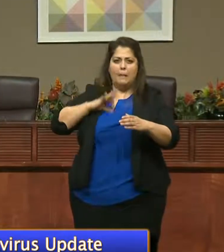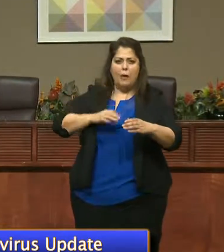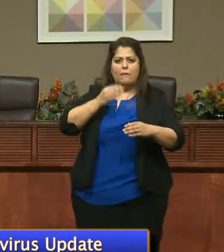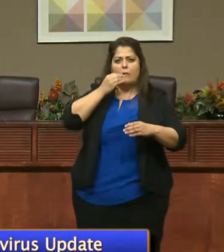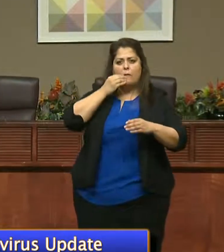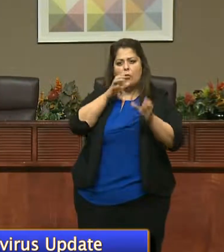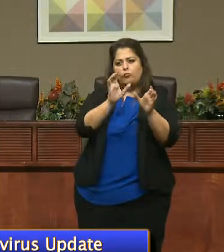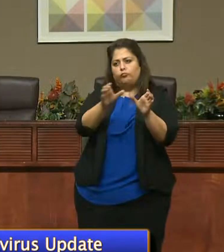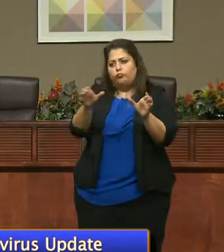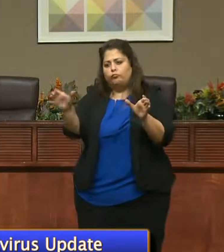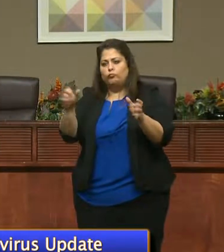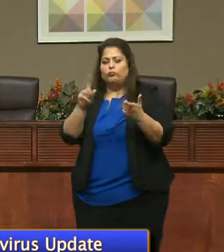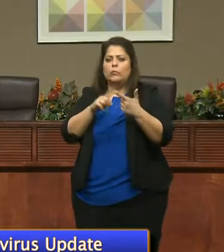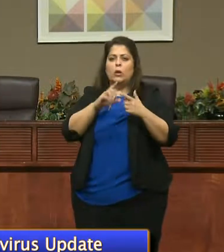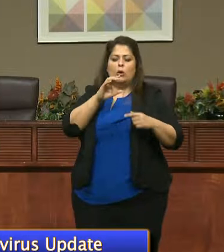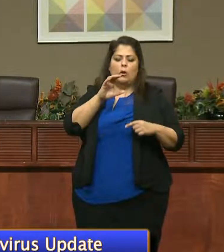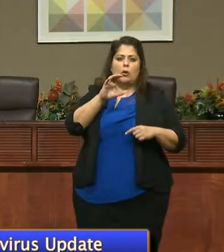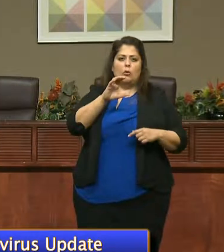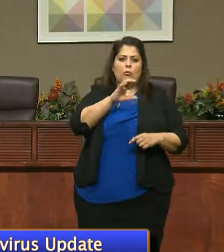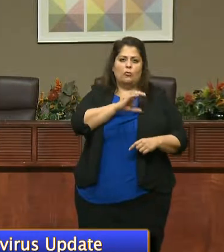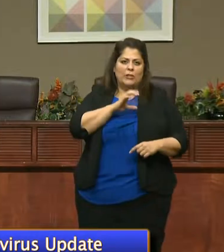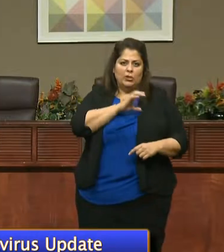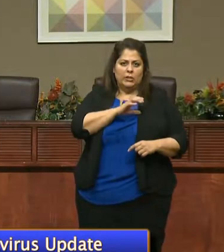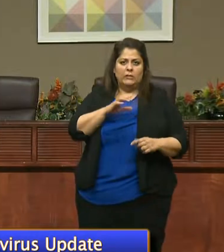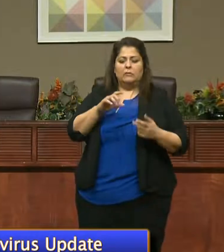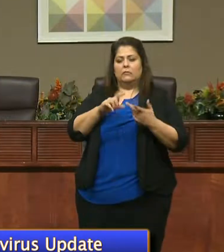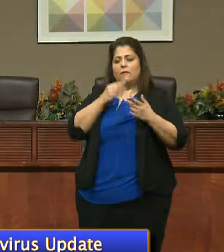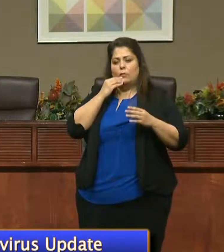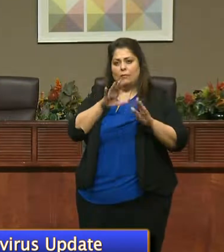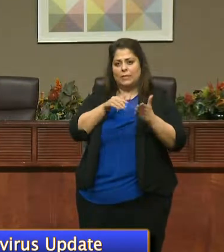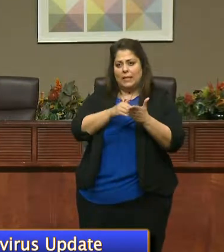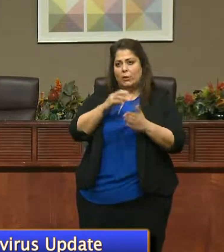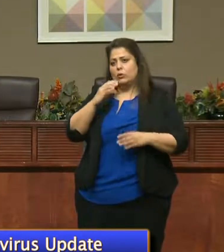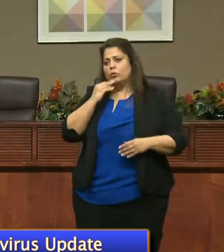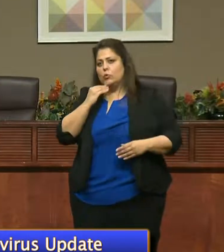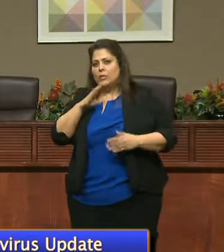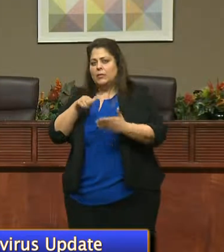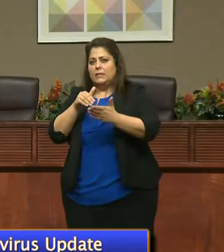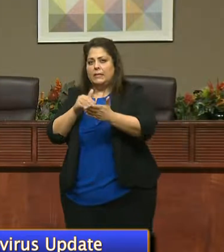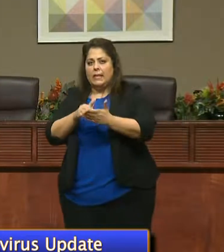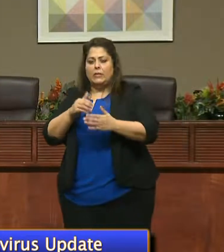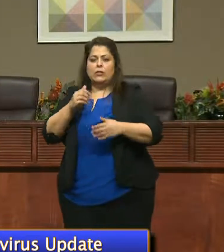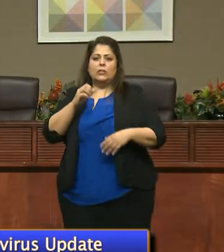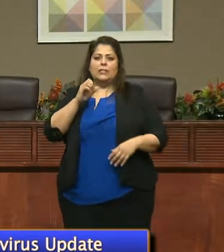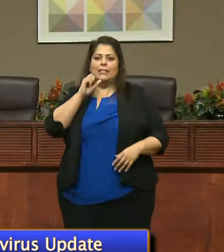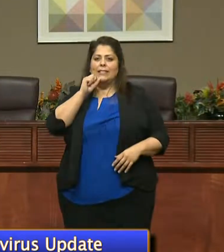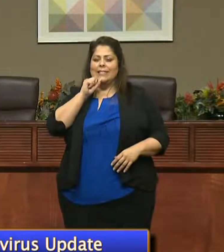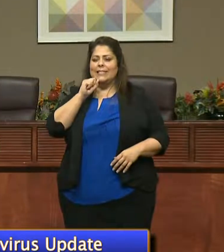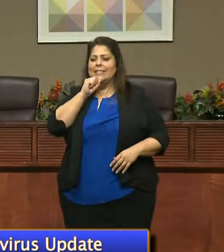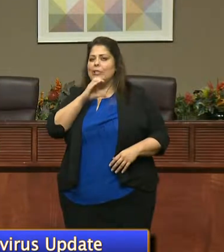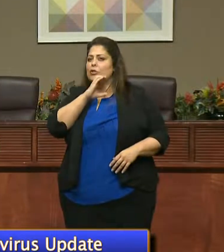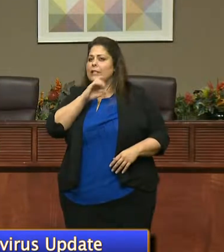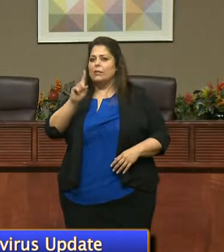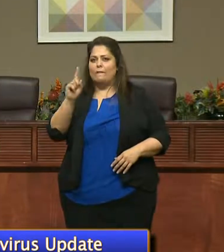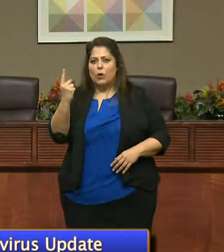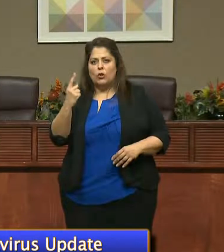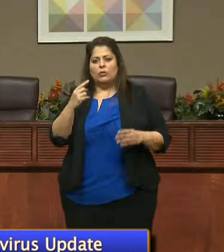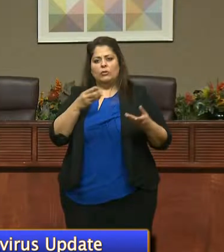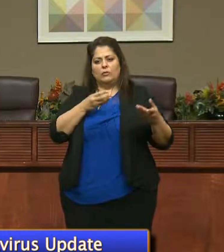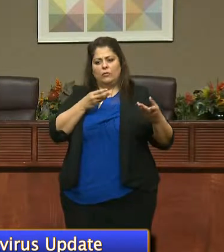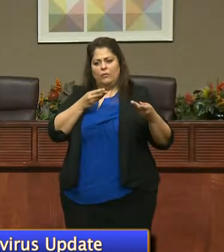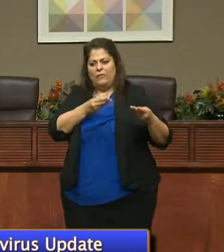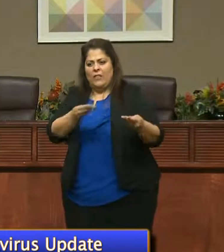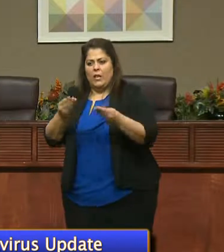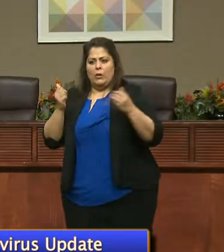Center, Jewish Family Services, One Heart for Women and Children, and Seniors First to help feed our Orlando residents that are in